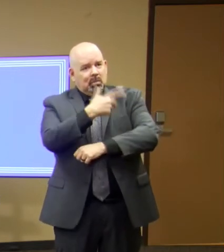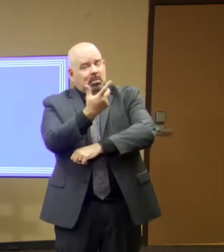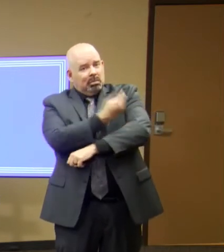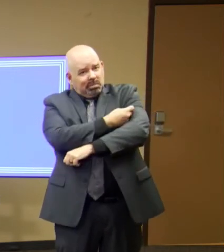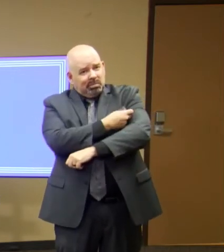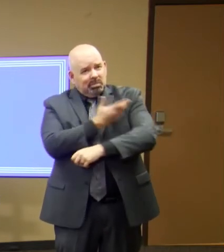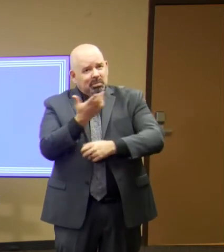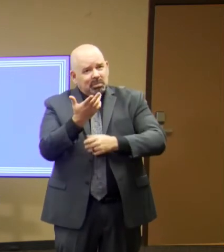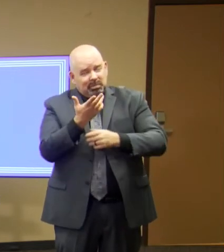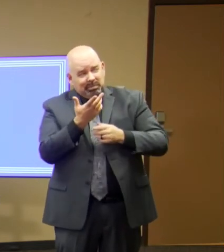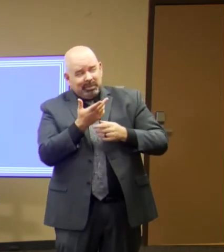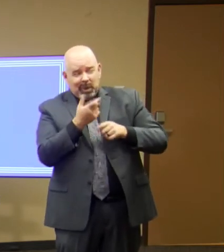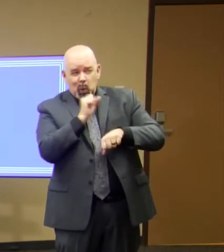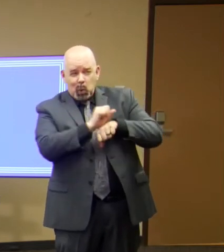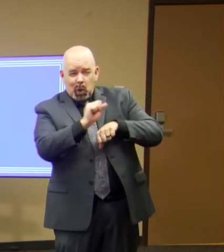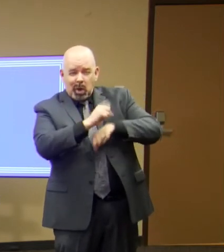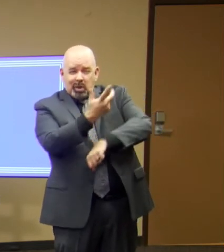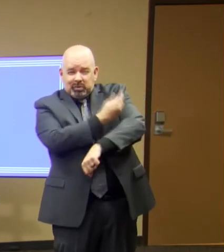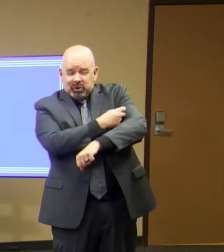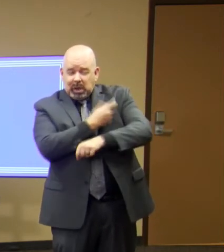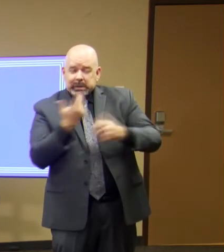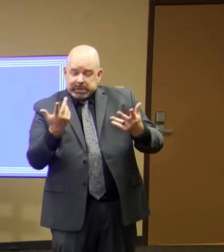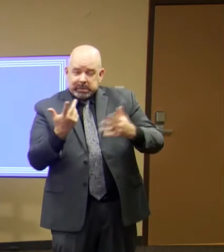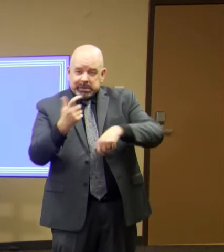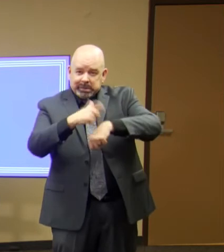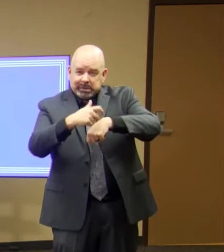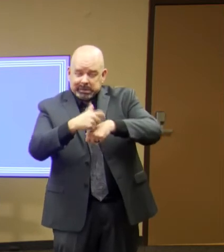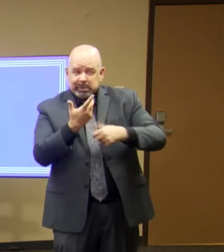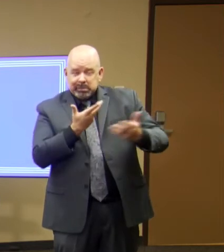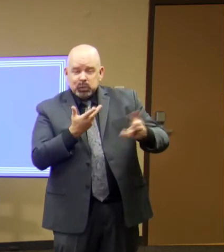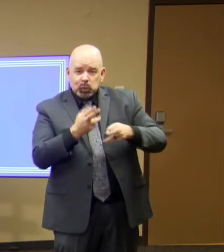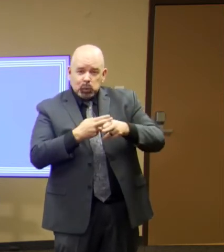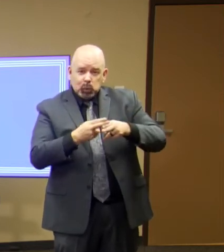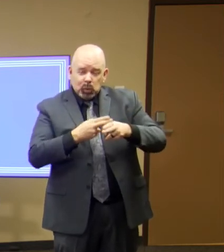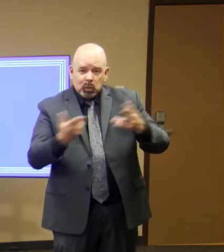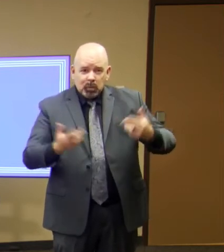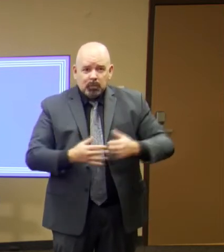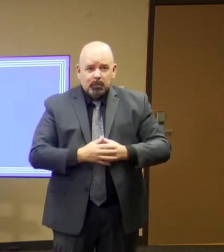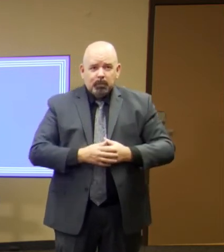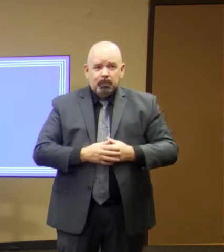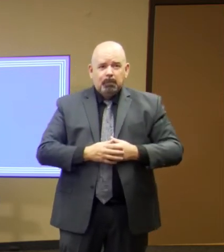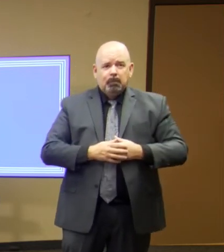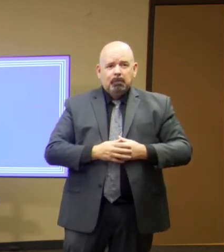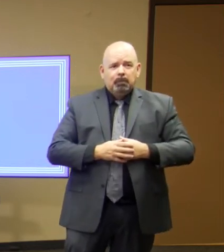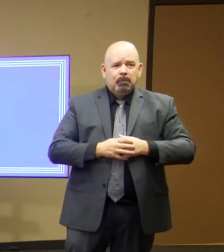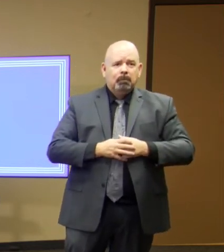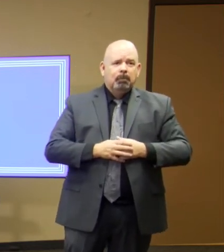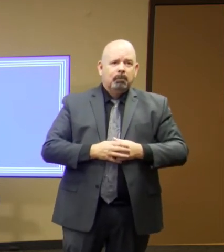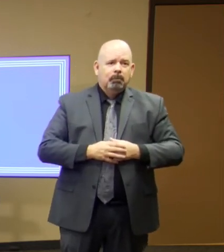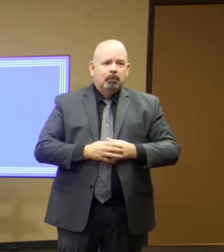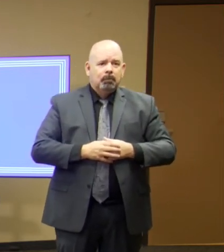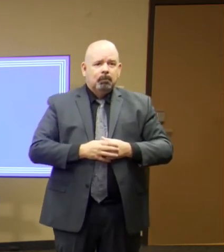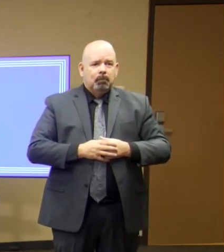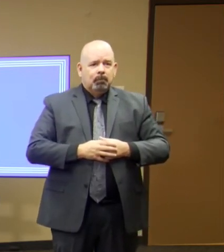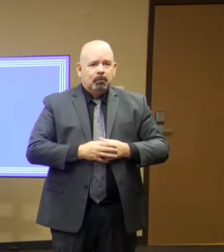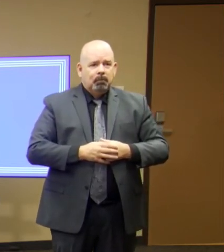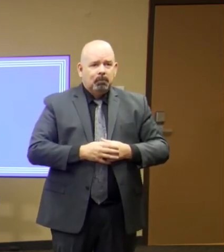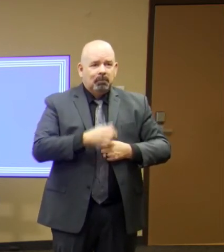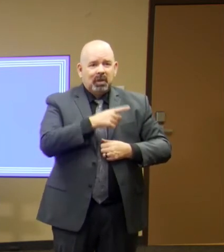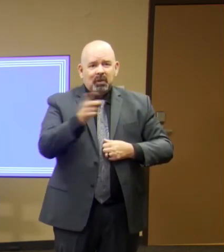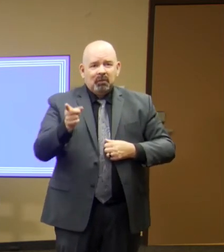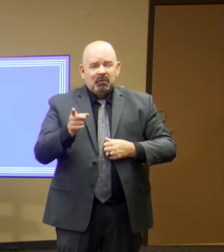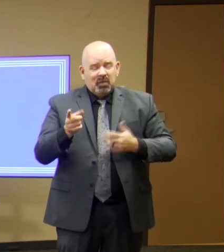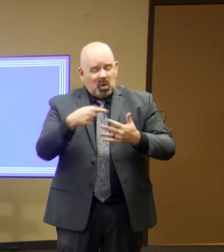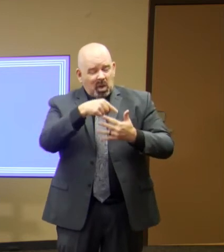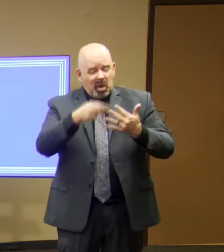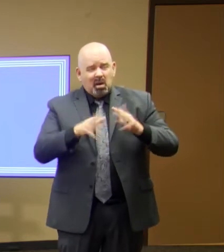gonna last for a little while longer. And you cannot say you're a patriot if you won't do the few things that need to be